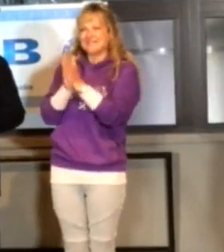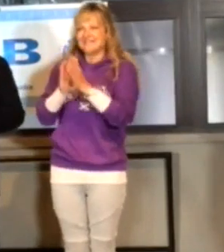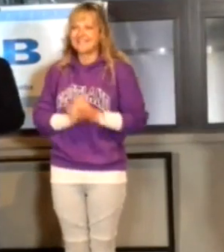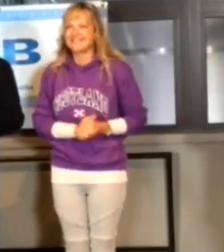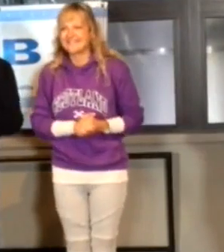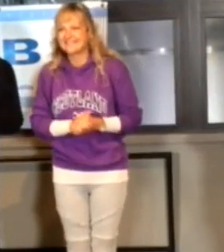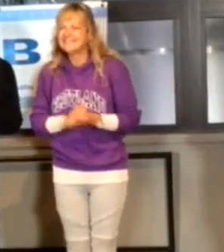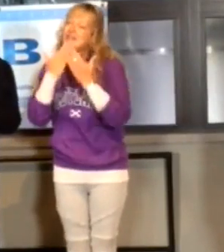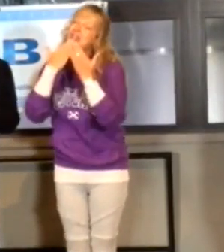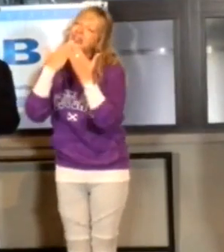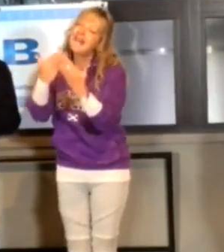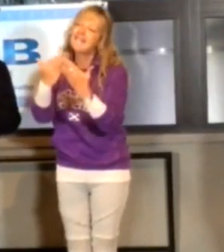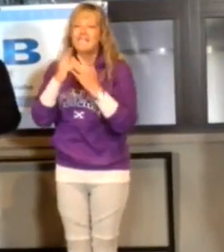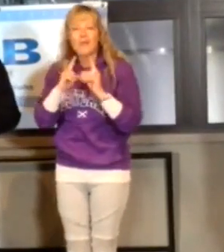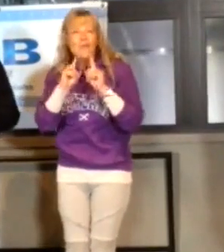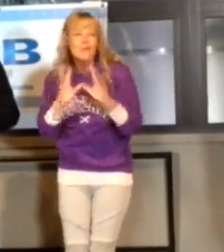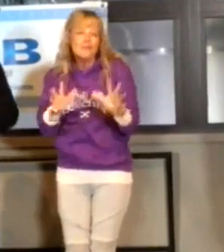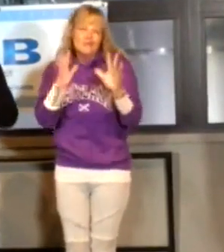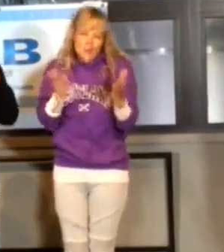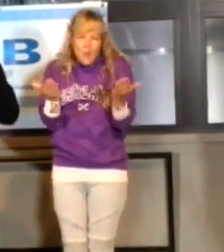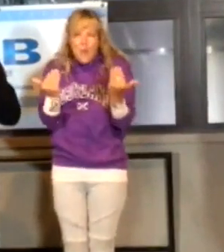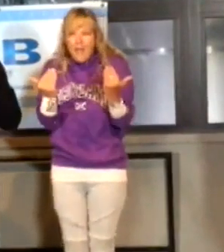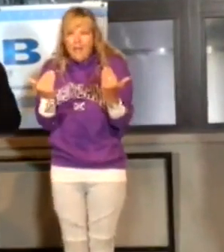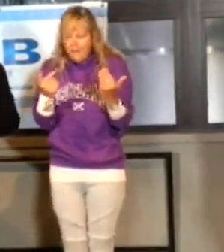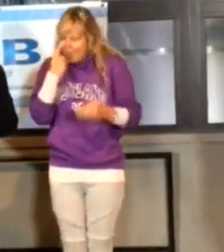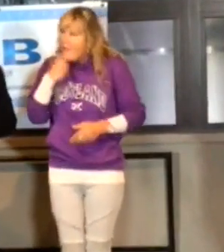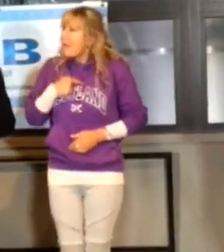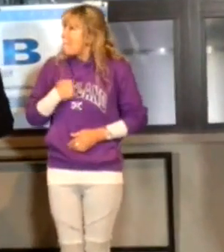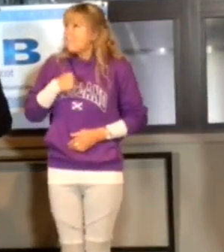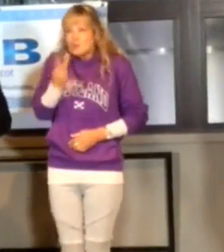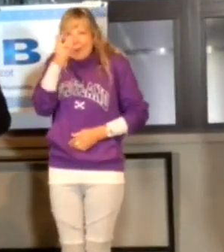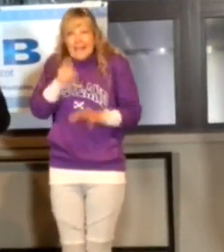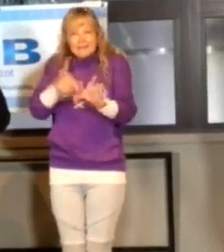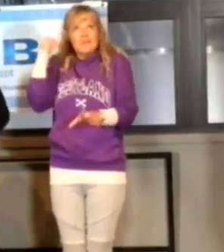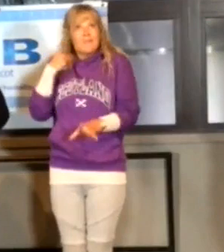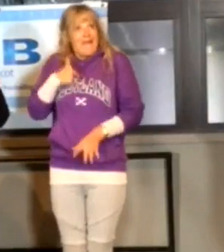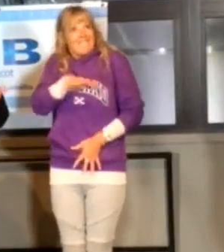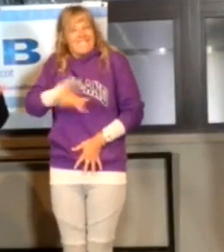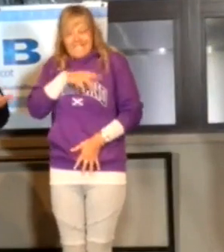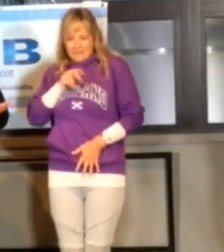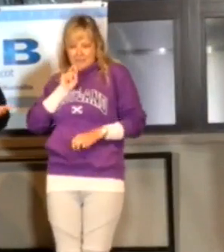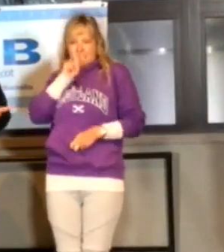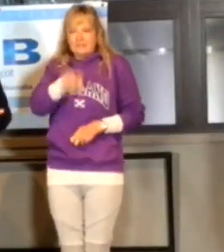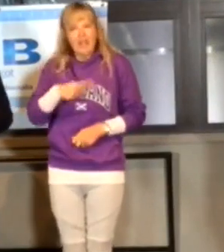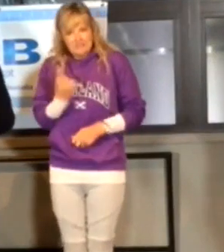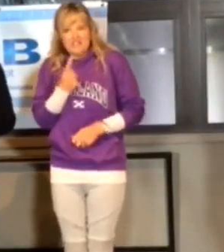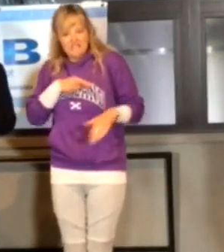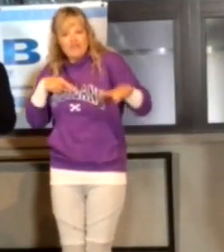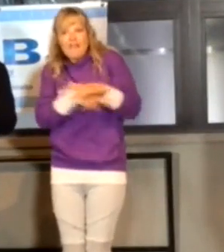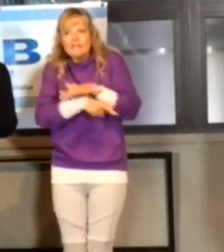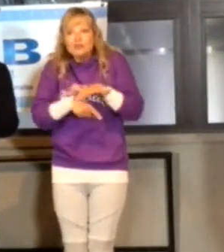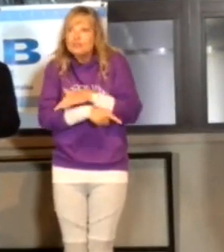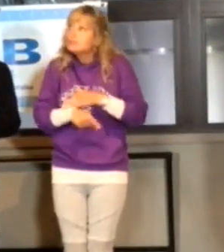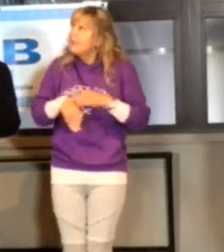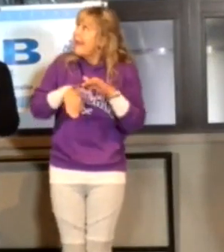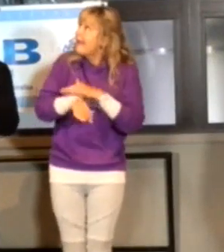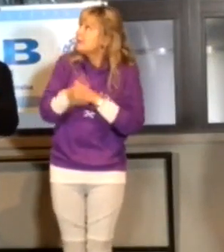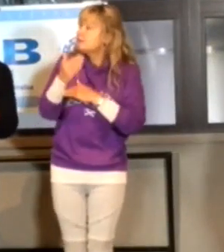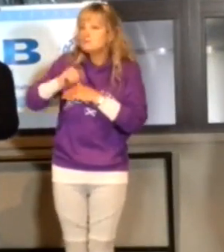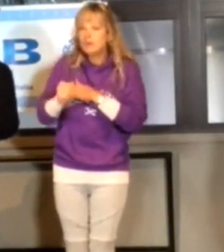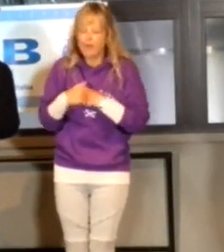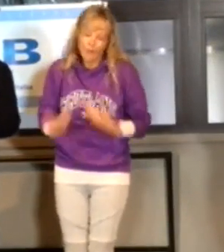When we stepped into Scotland 20 years ago, As the refugees, we were welcome in this country. The